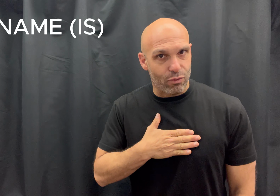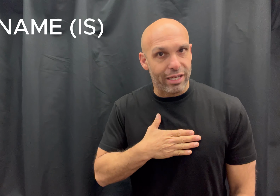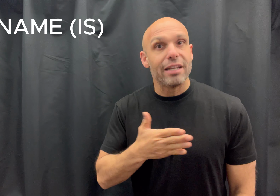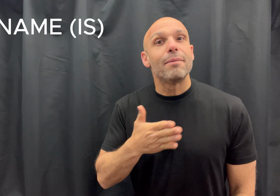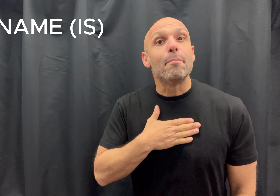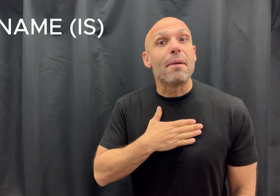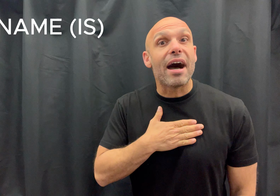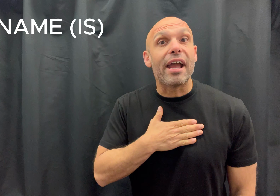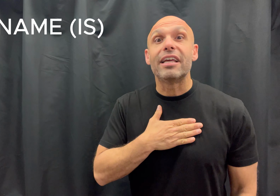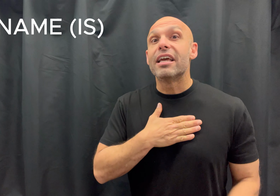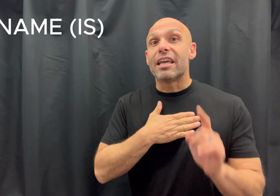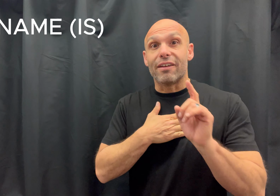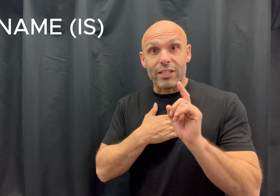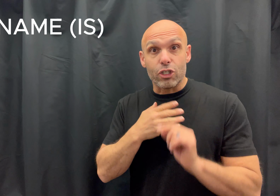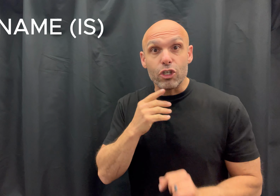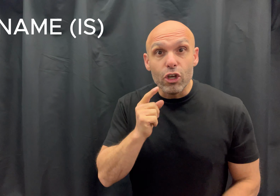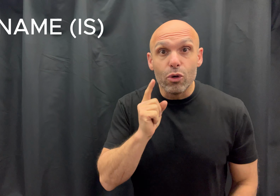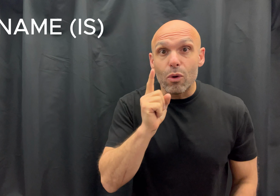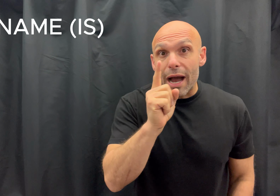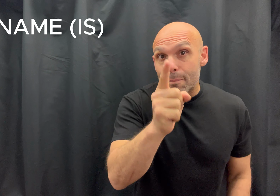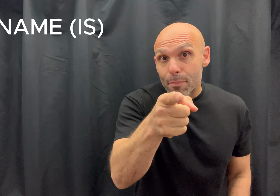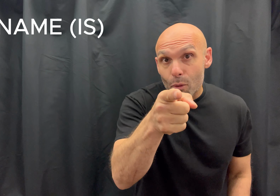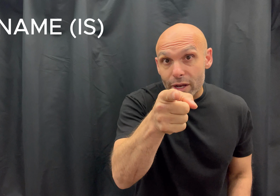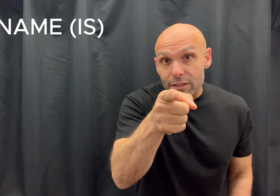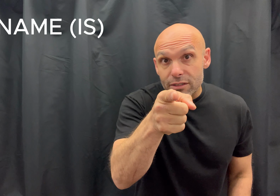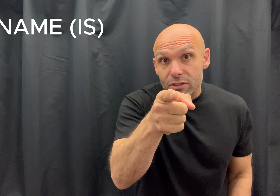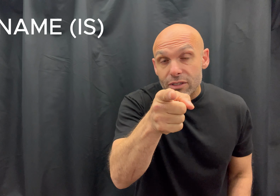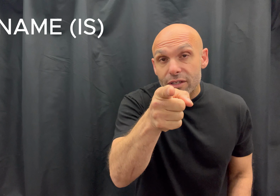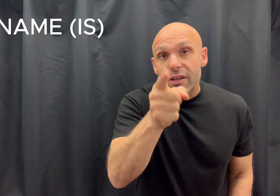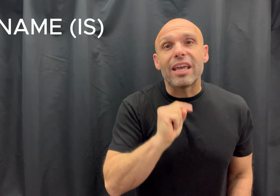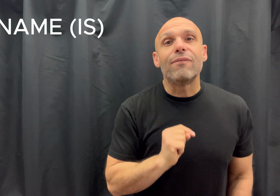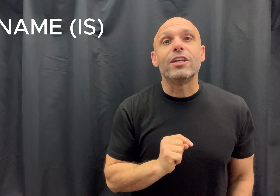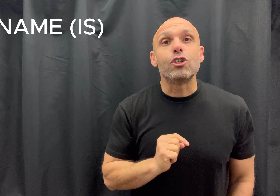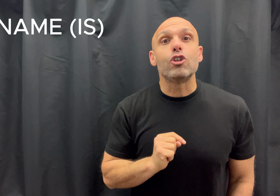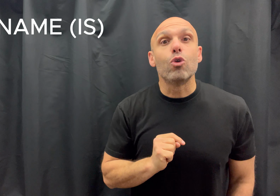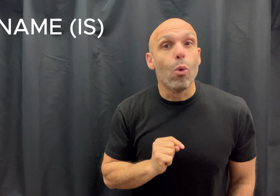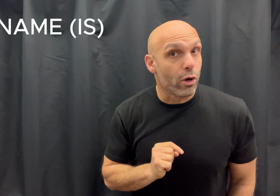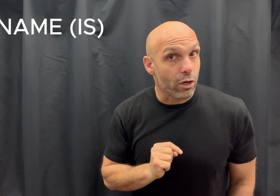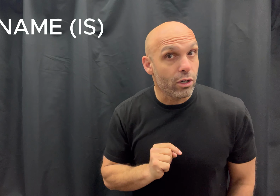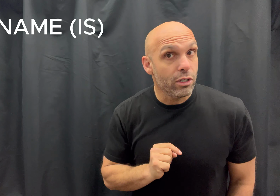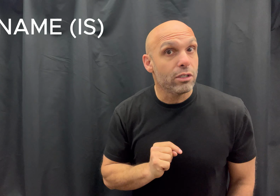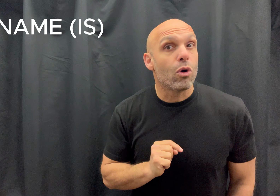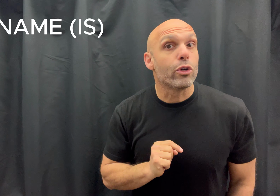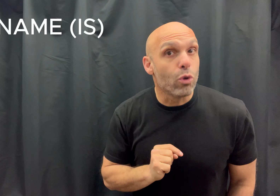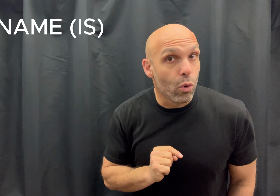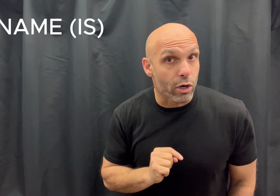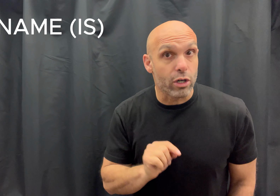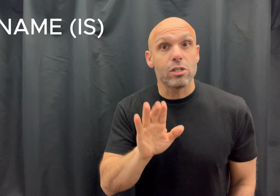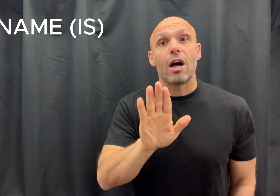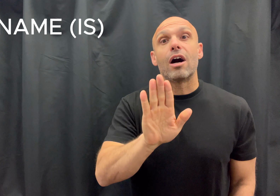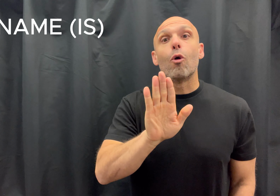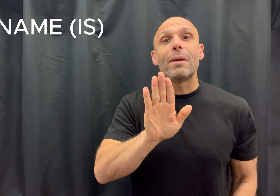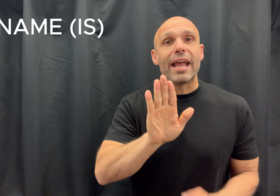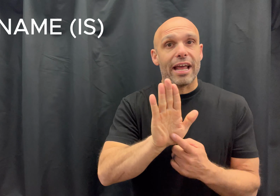it. Mine. If it's you, I point. If it's your or yours, open hand. This